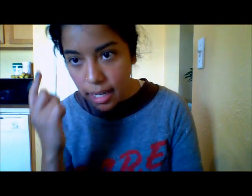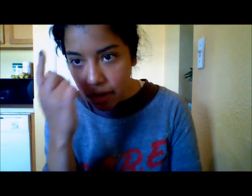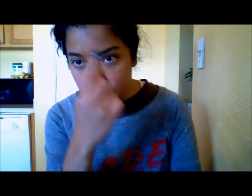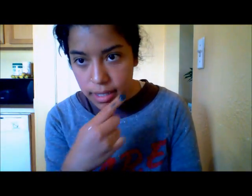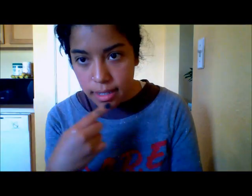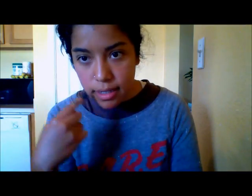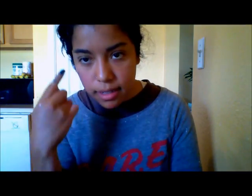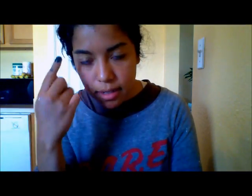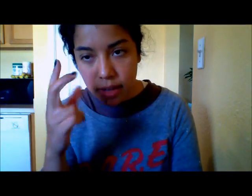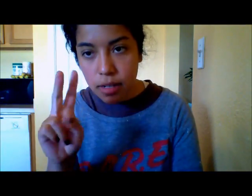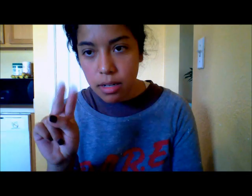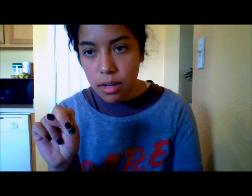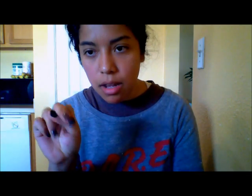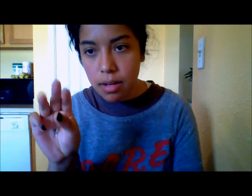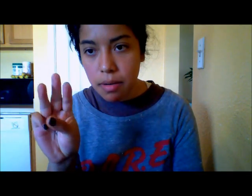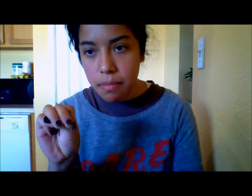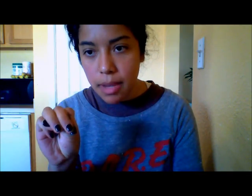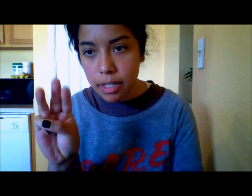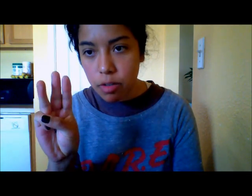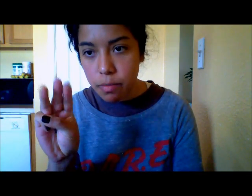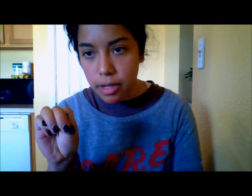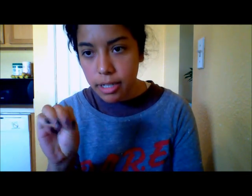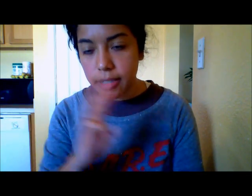Again with the non-manual marker.